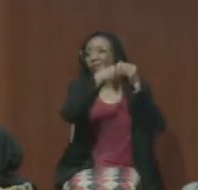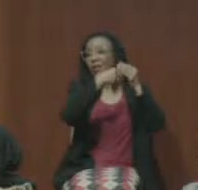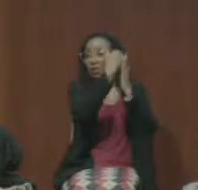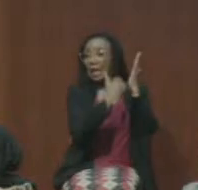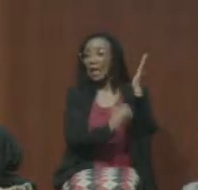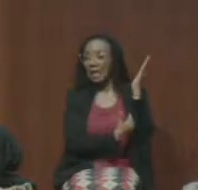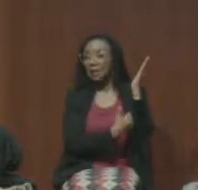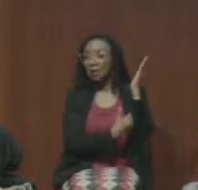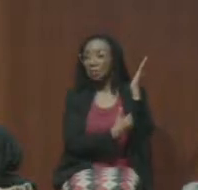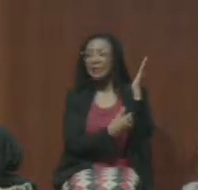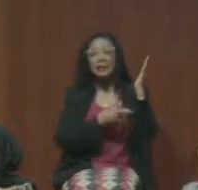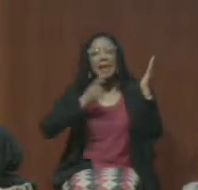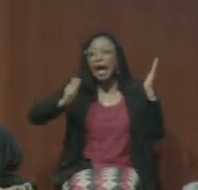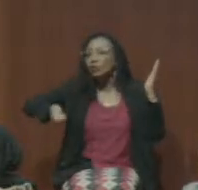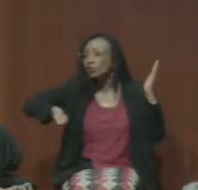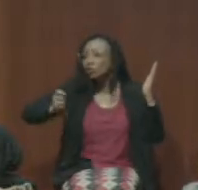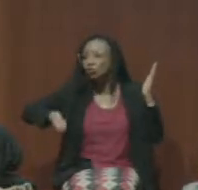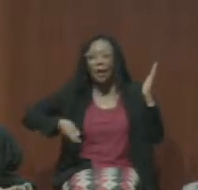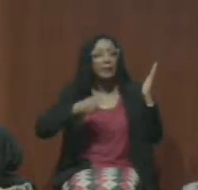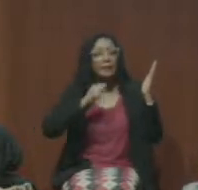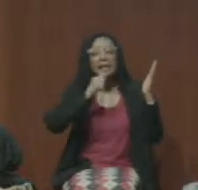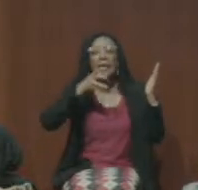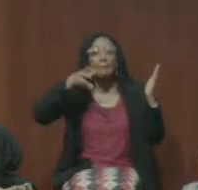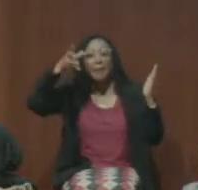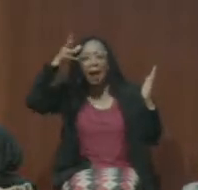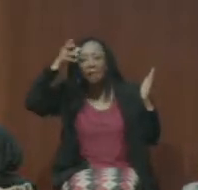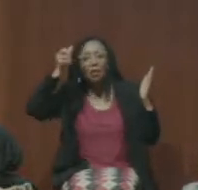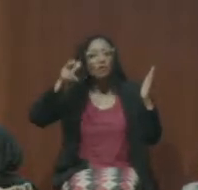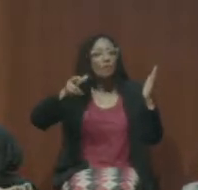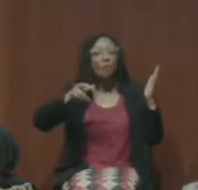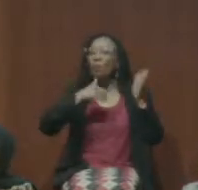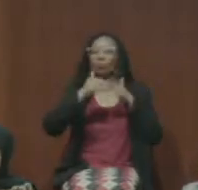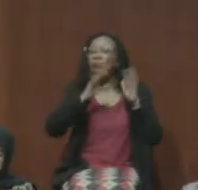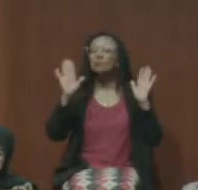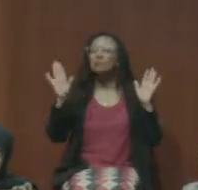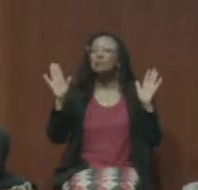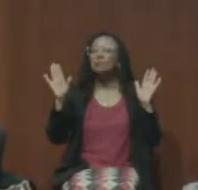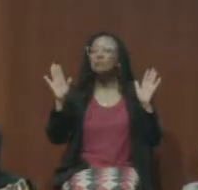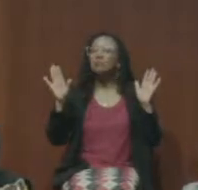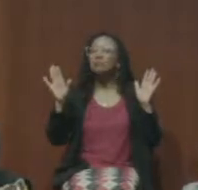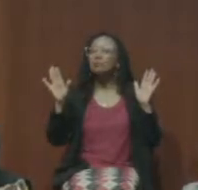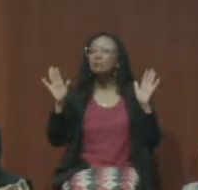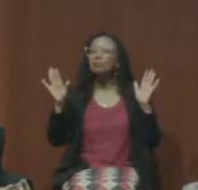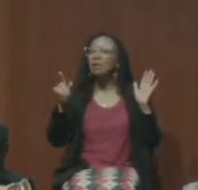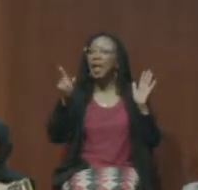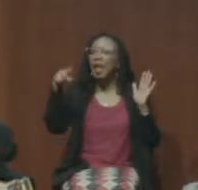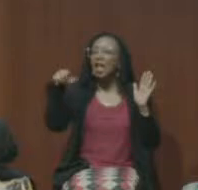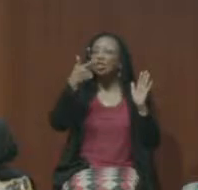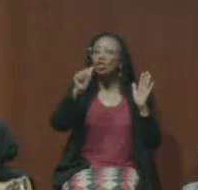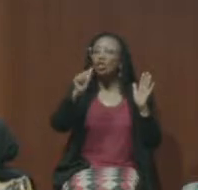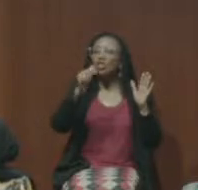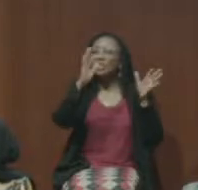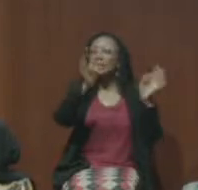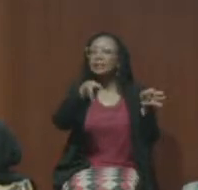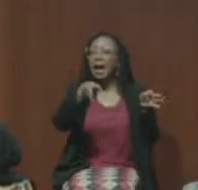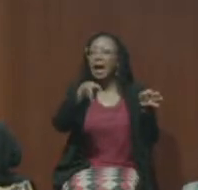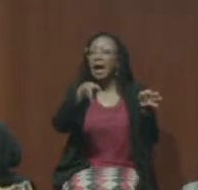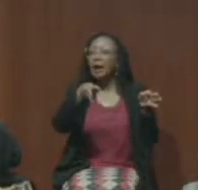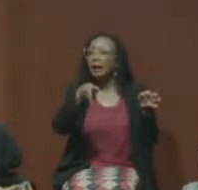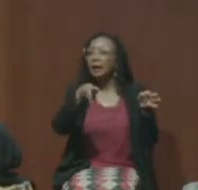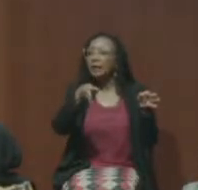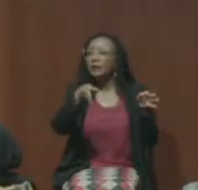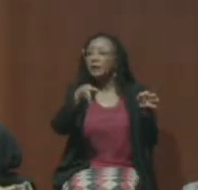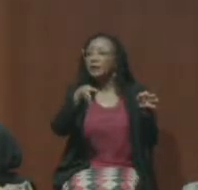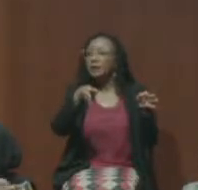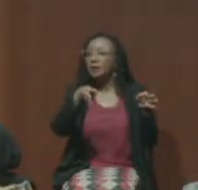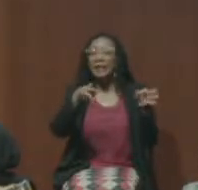a judge, not through a hearing, not through a trial, not through anything. They make the determination. Your child doesn't have